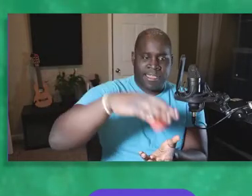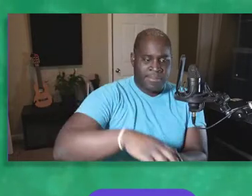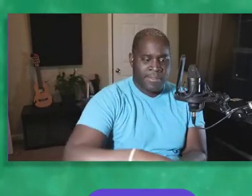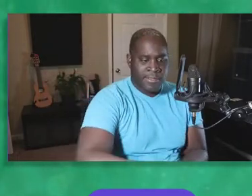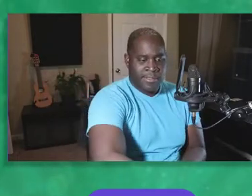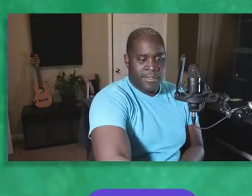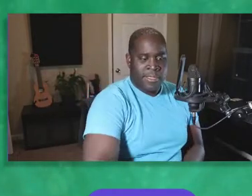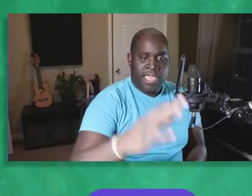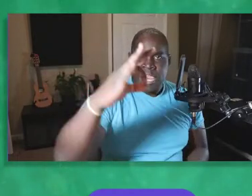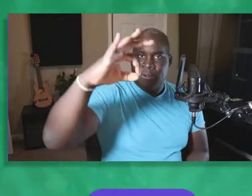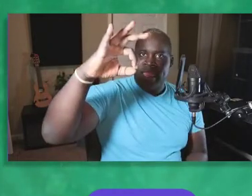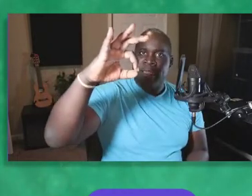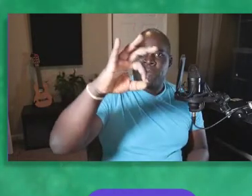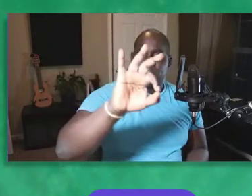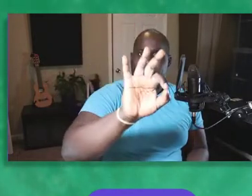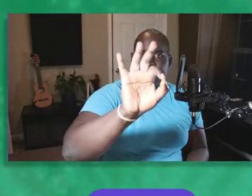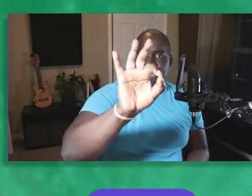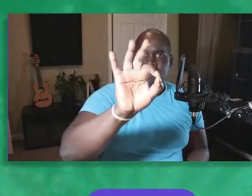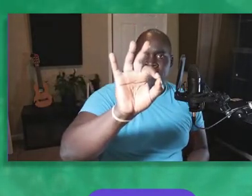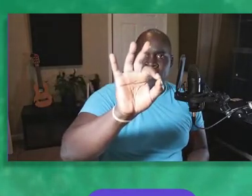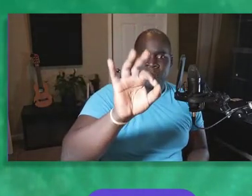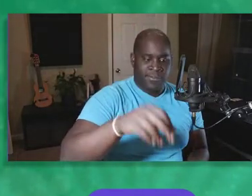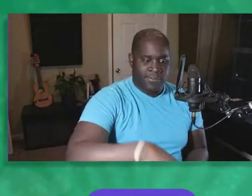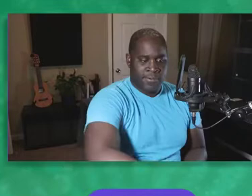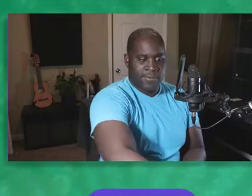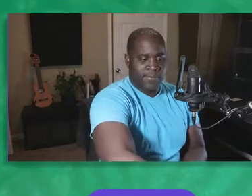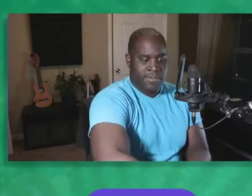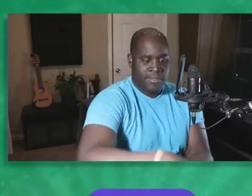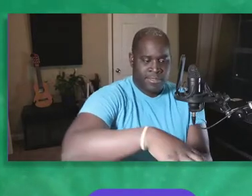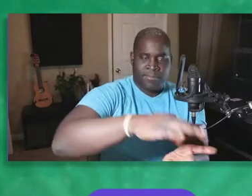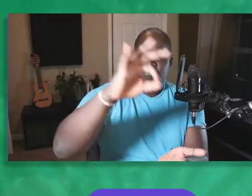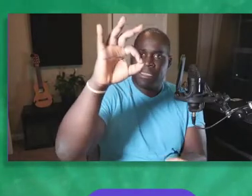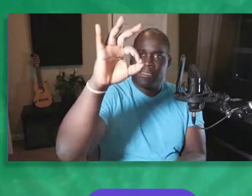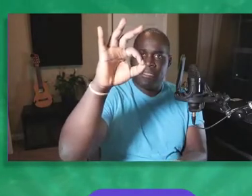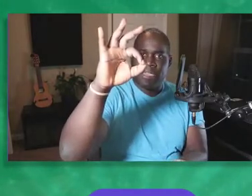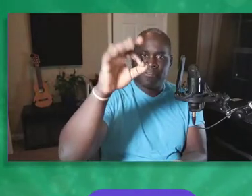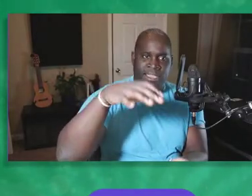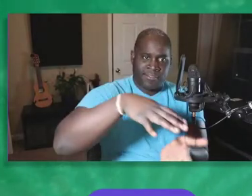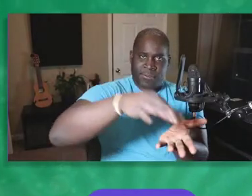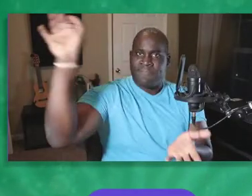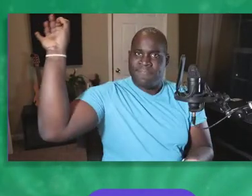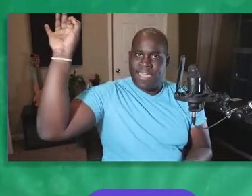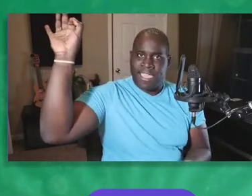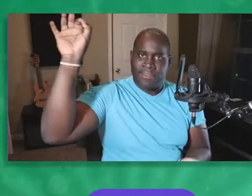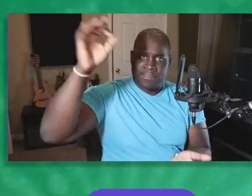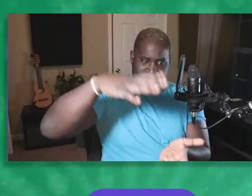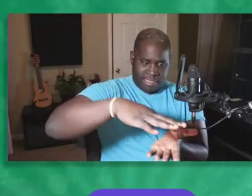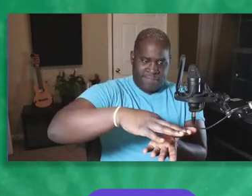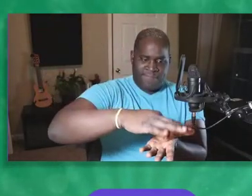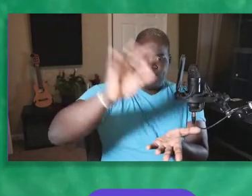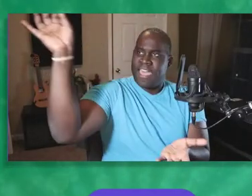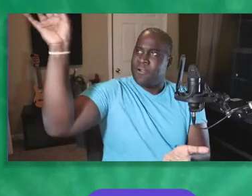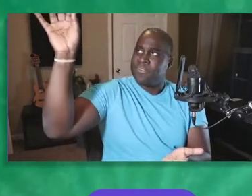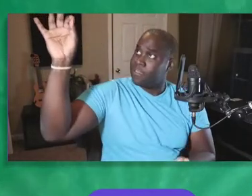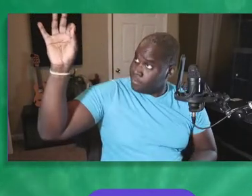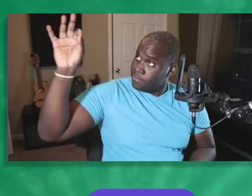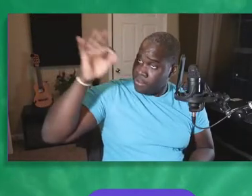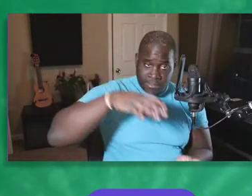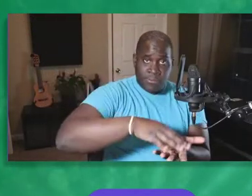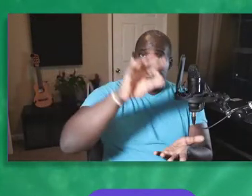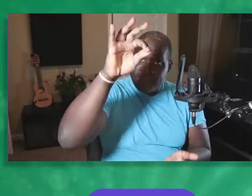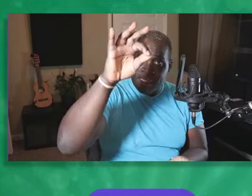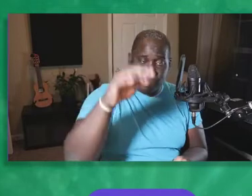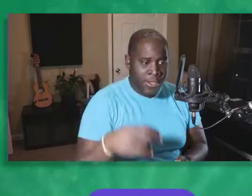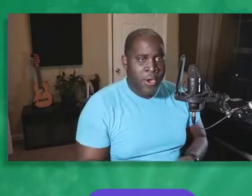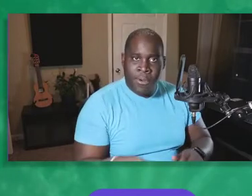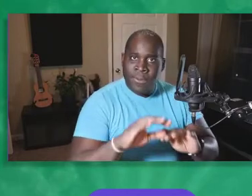pick this up, and you end up with like the F sign. So pick F sign. So I find. I found this. Oh,